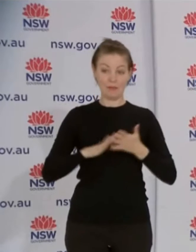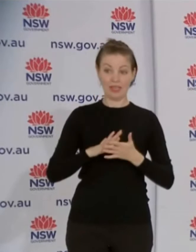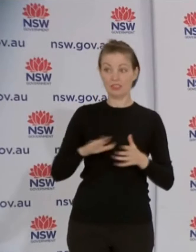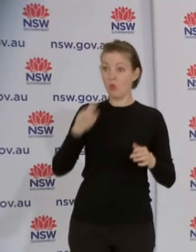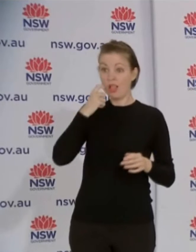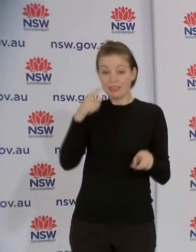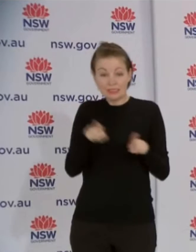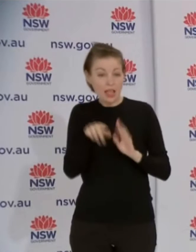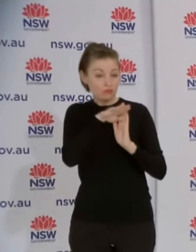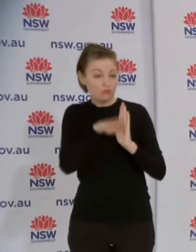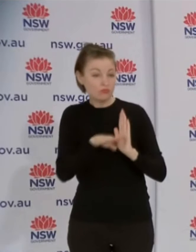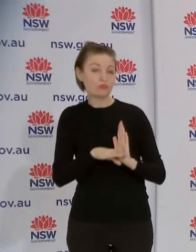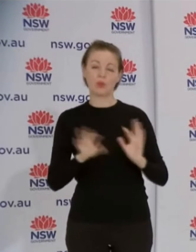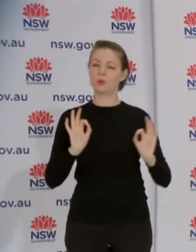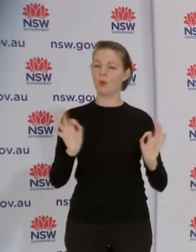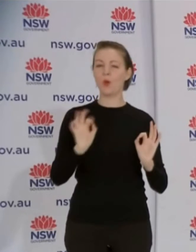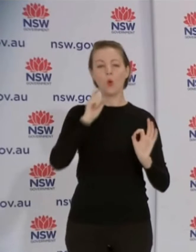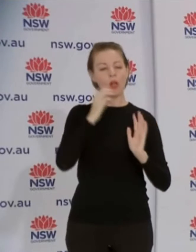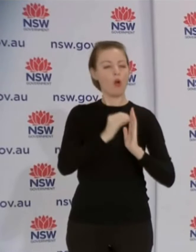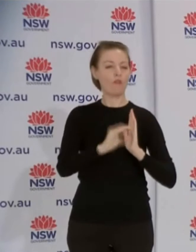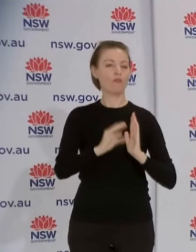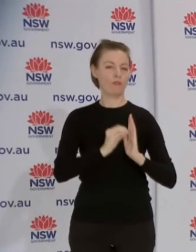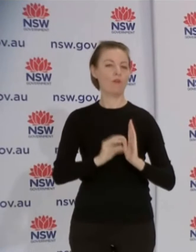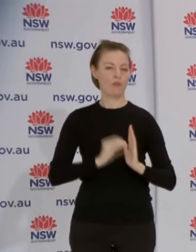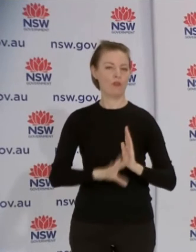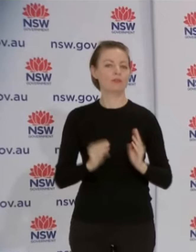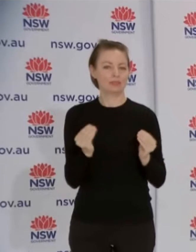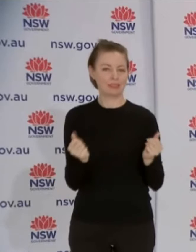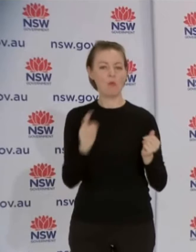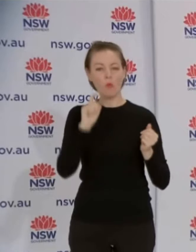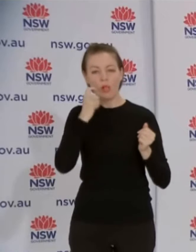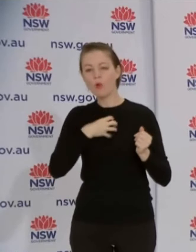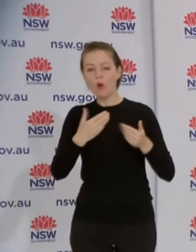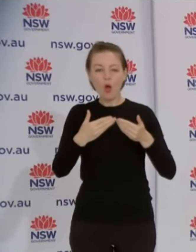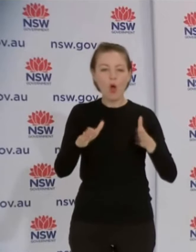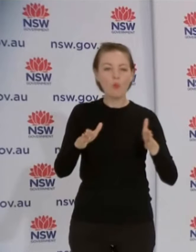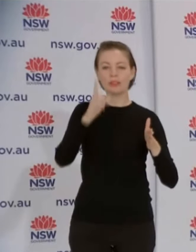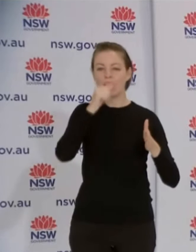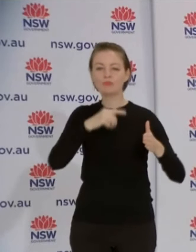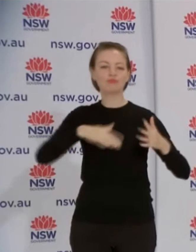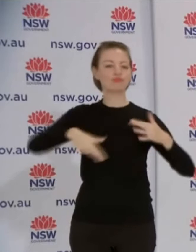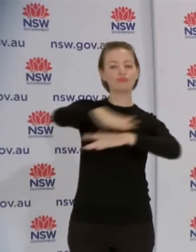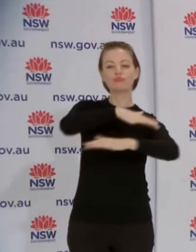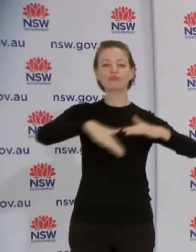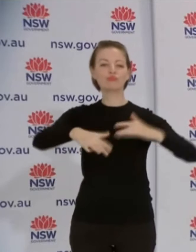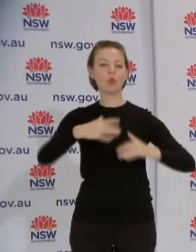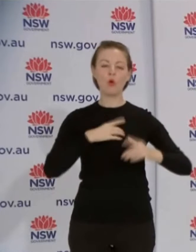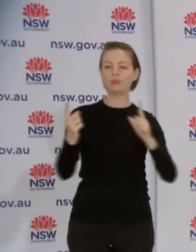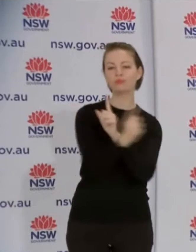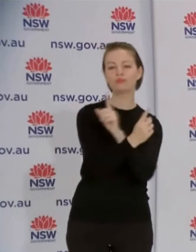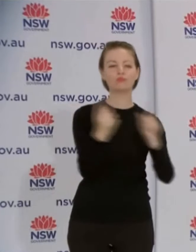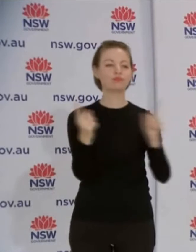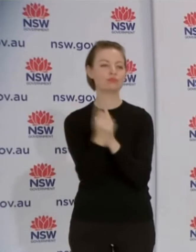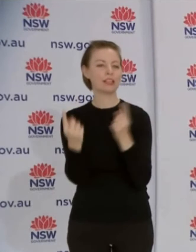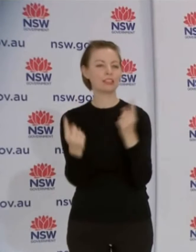vaccination will allow us to do those things we've all been missing. It will allow us to interact with one another safely. But again, I